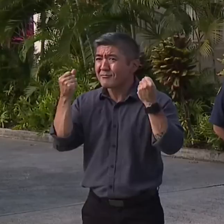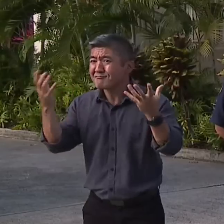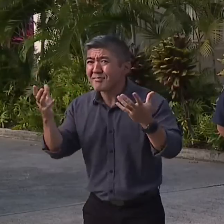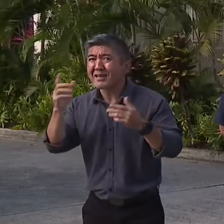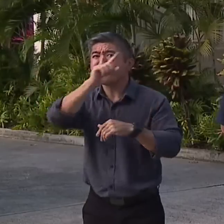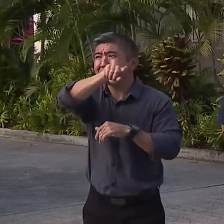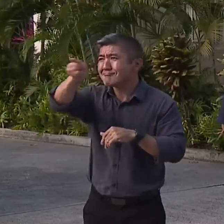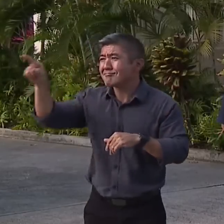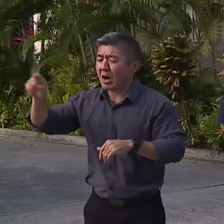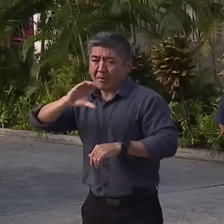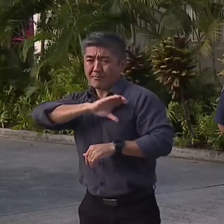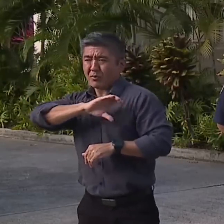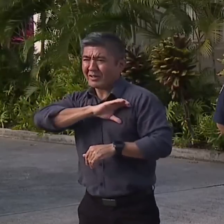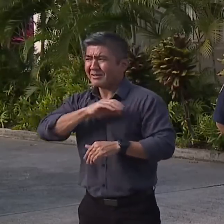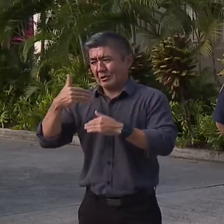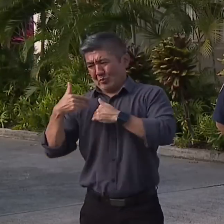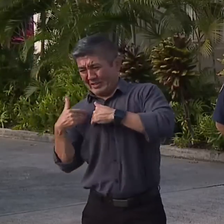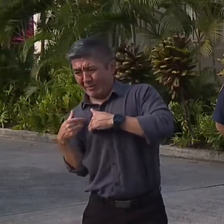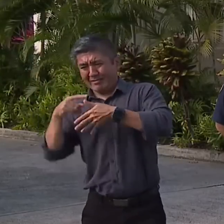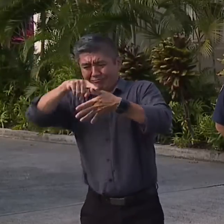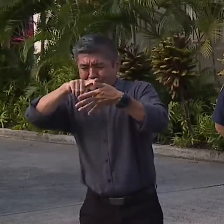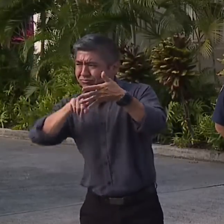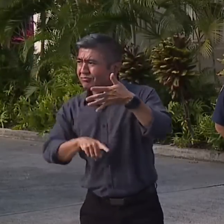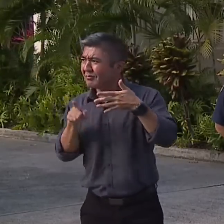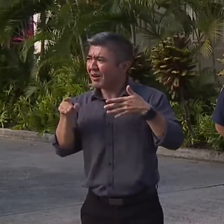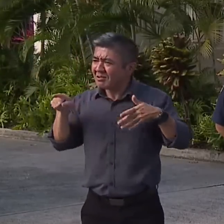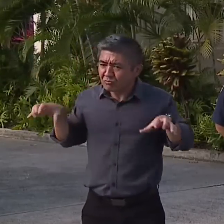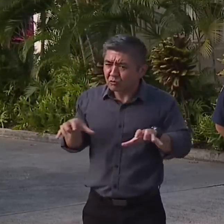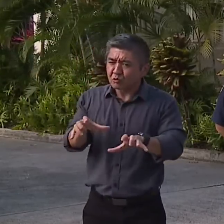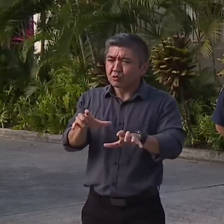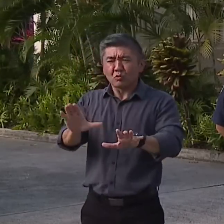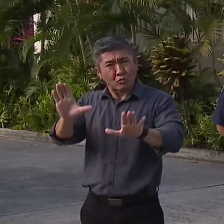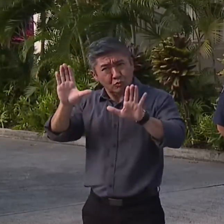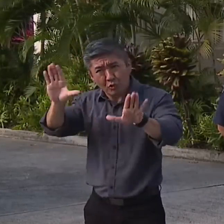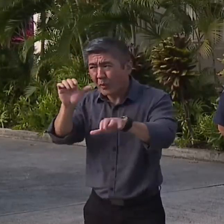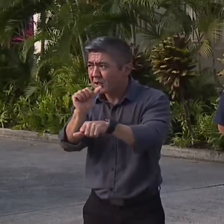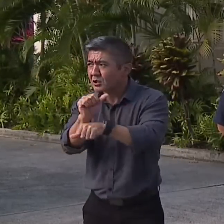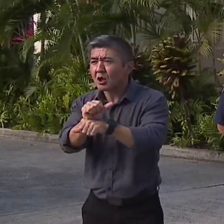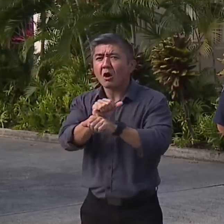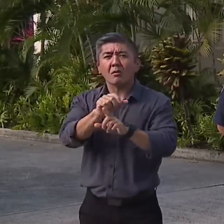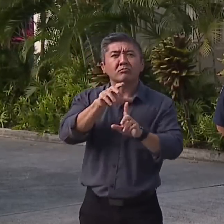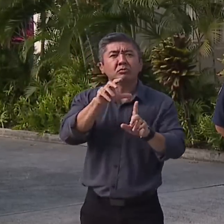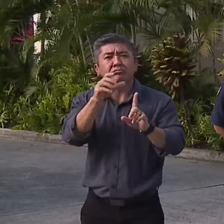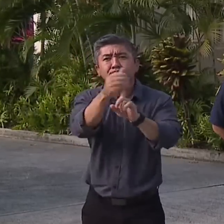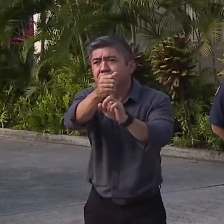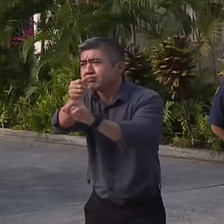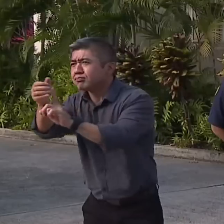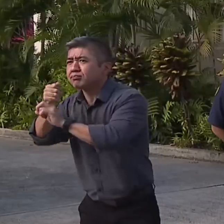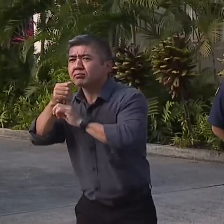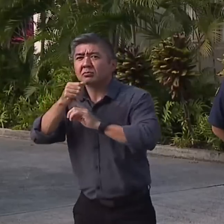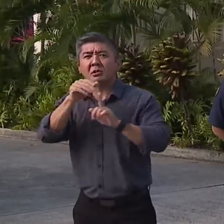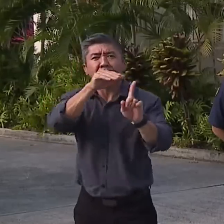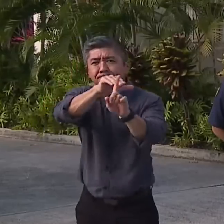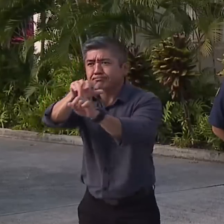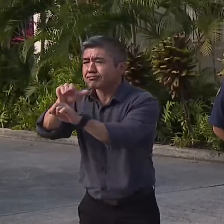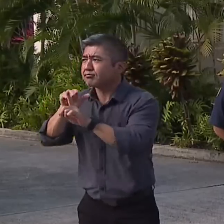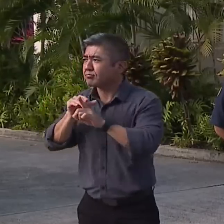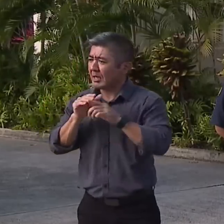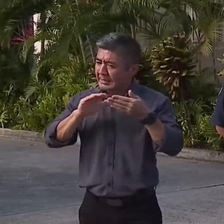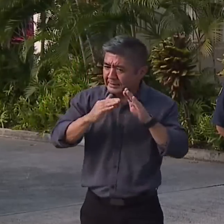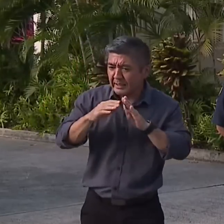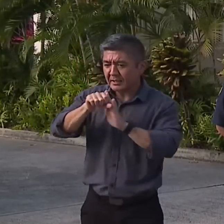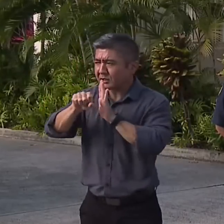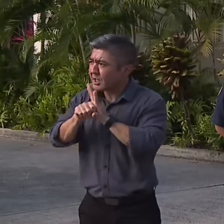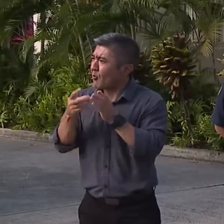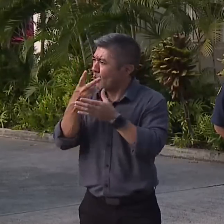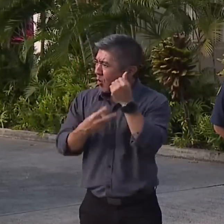Police Department. They've been doing an incredible job making sure that people comply with all the orders that we've issued, both at the city level and the state level.